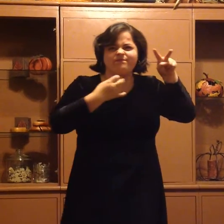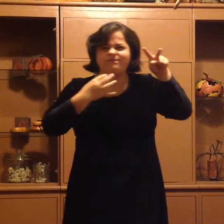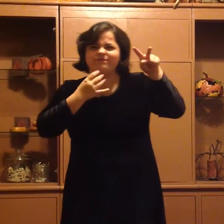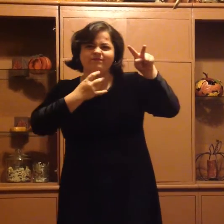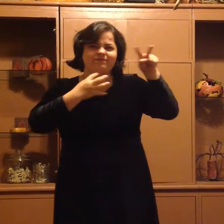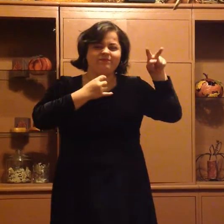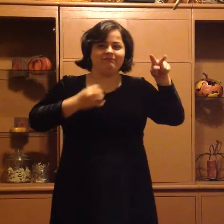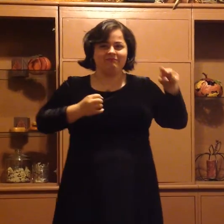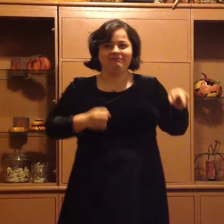noises.